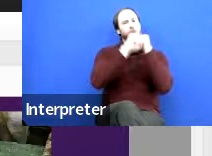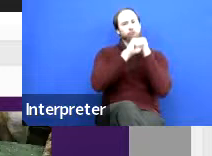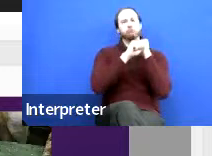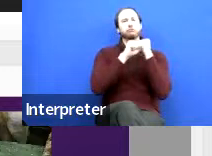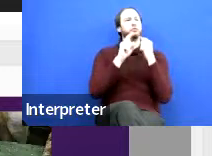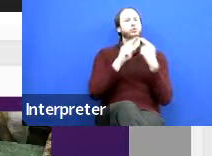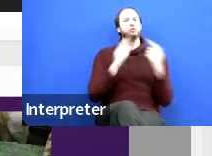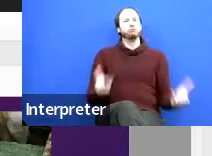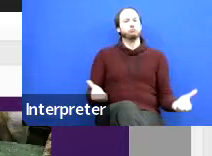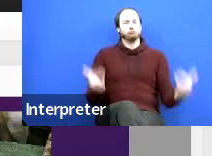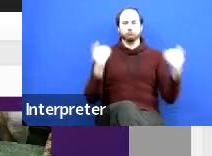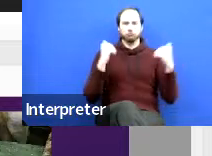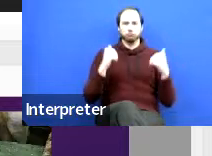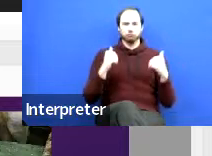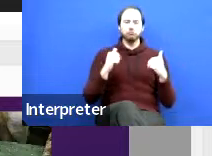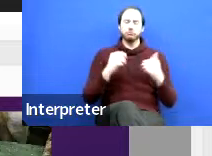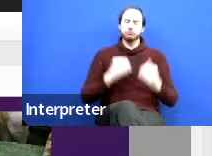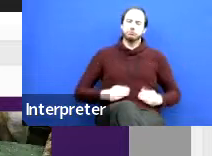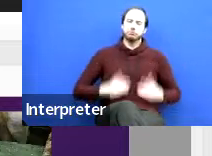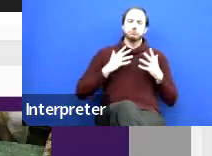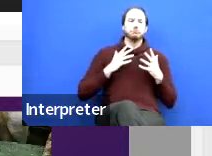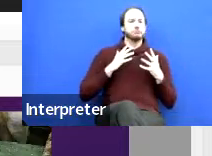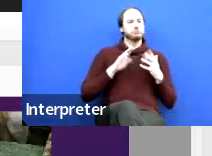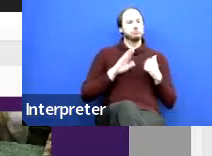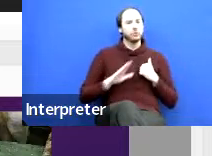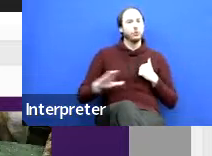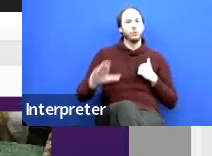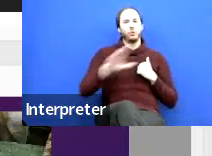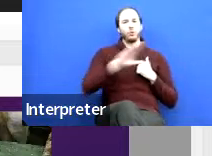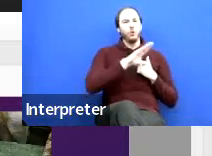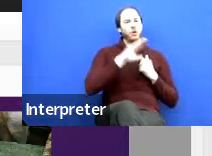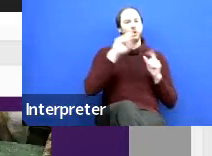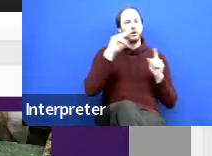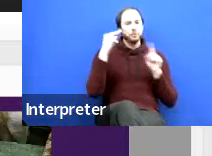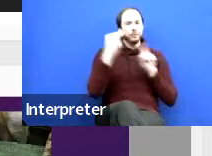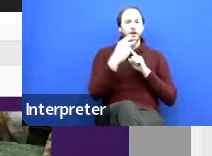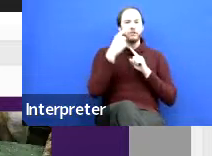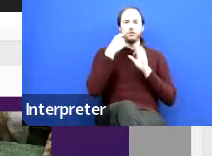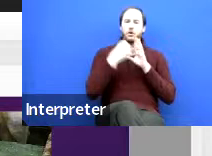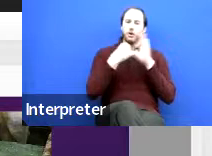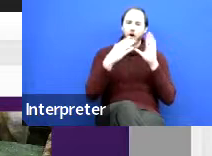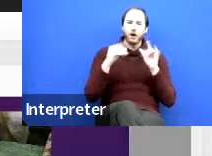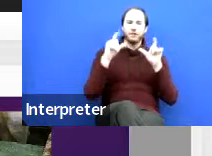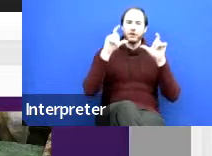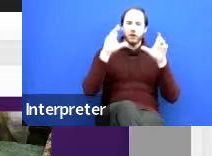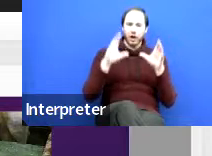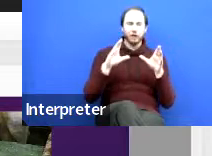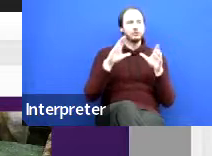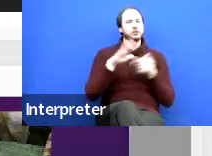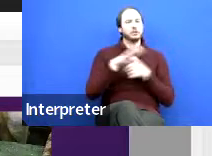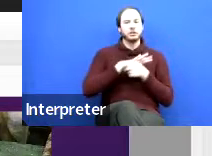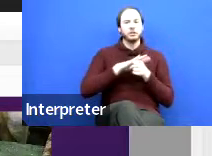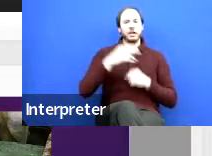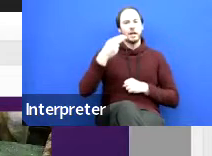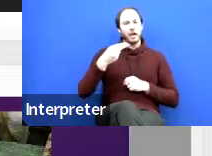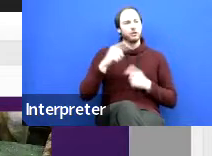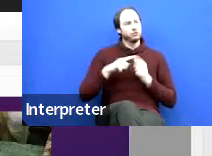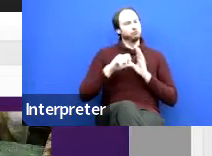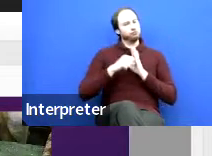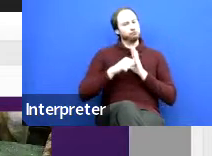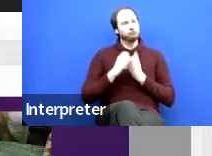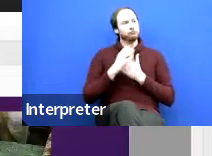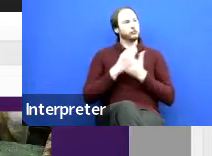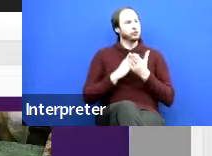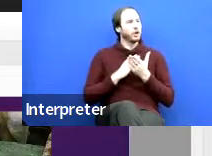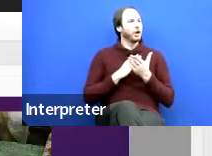bring to light some of the amazing views and areas around town, as well as highlighting in some cases